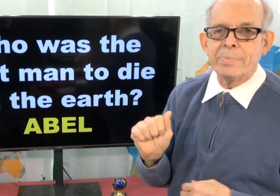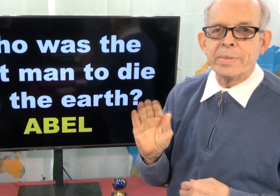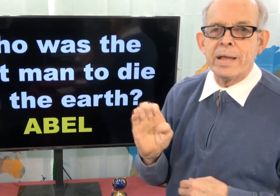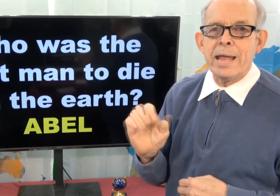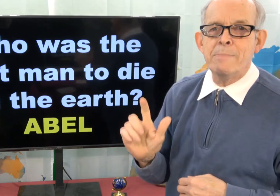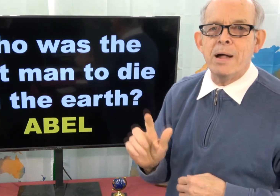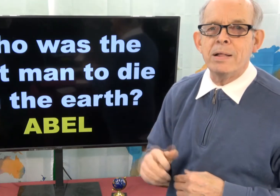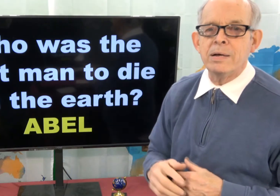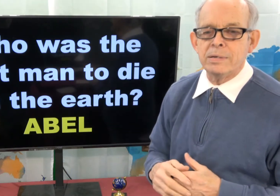Abel.